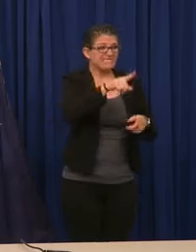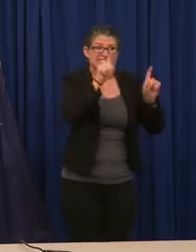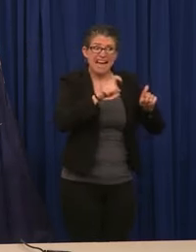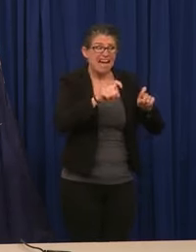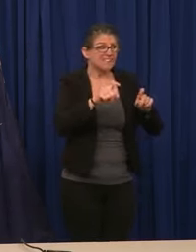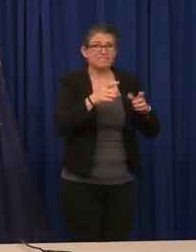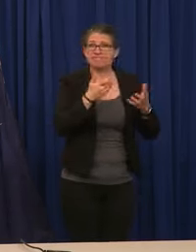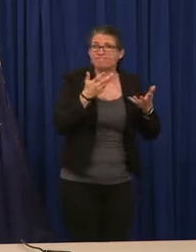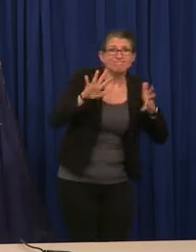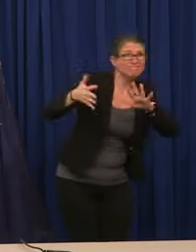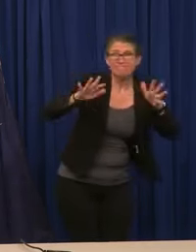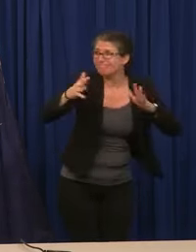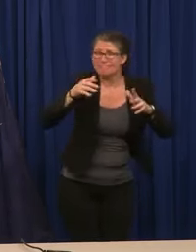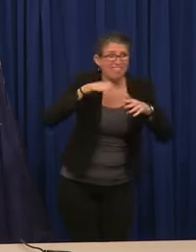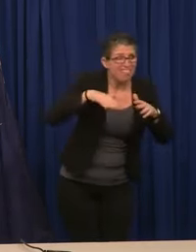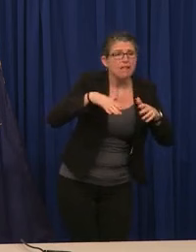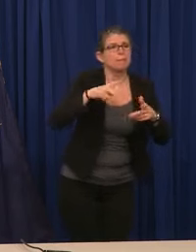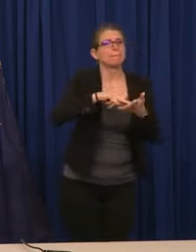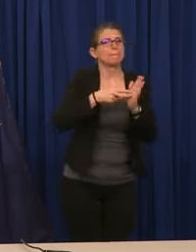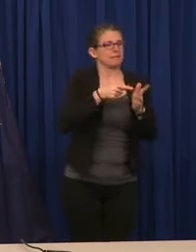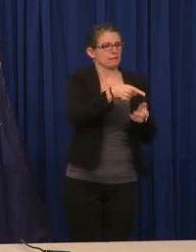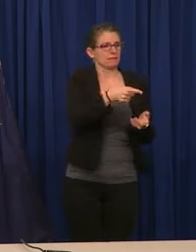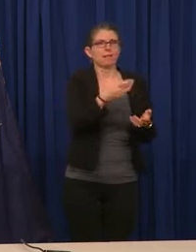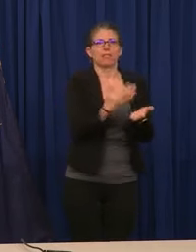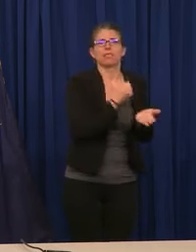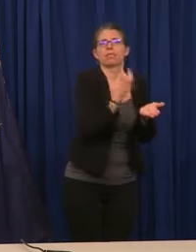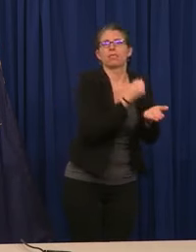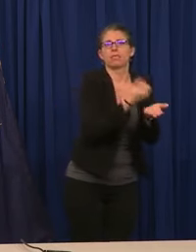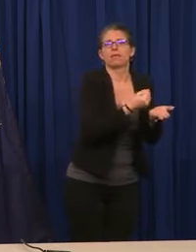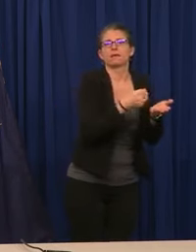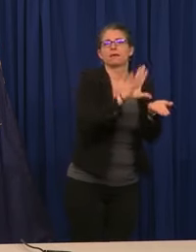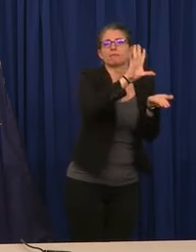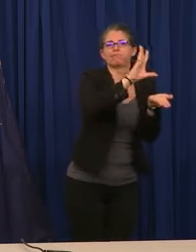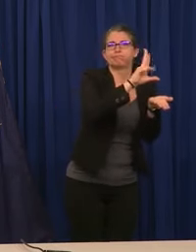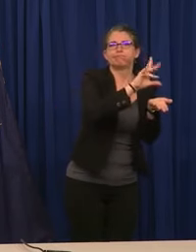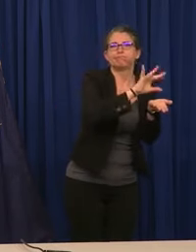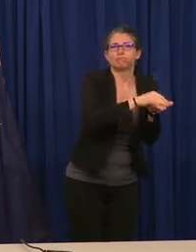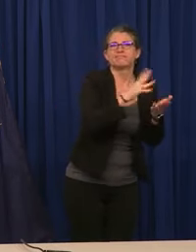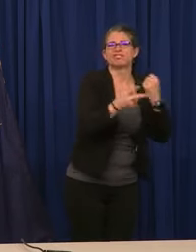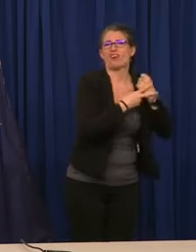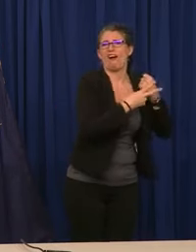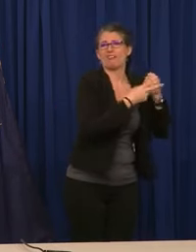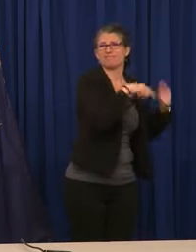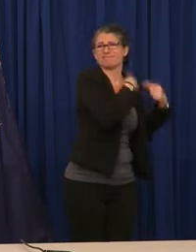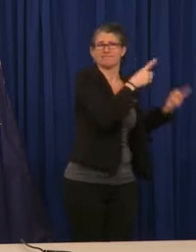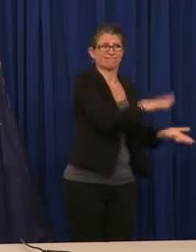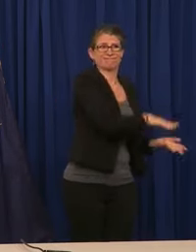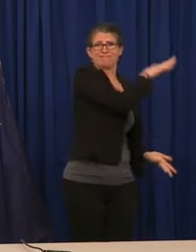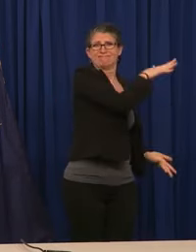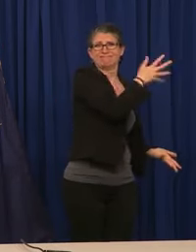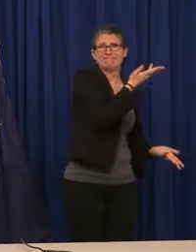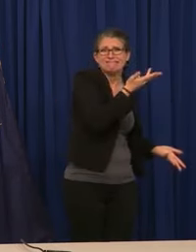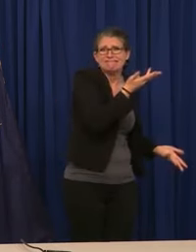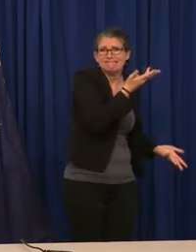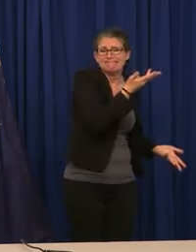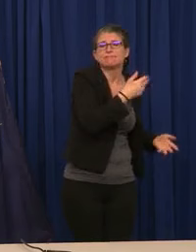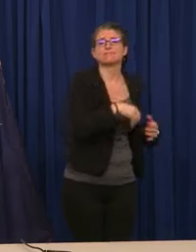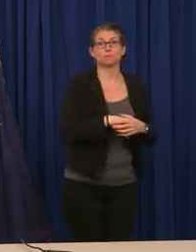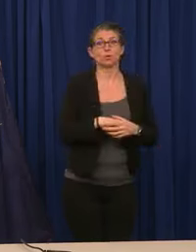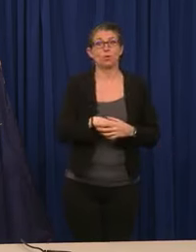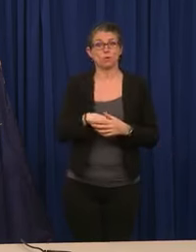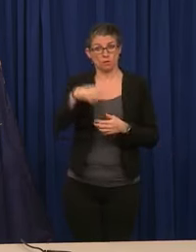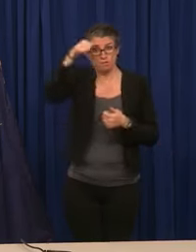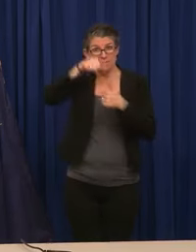That's why I'm able to announce today that Maine will soon be able to take possession of